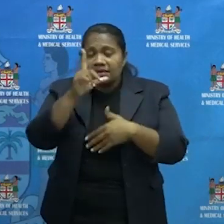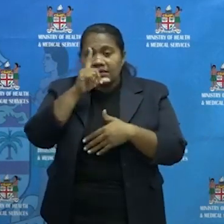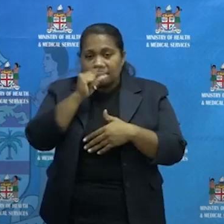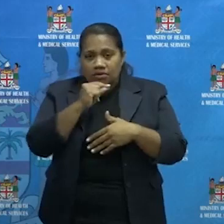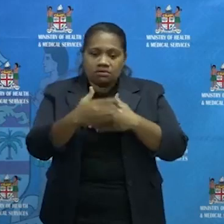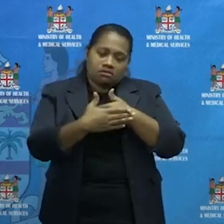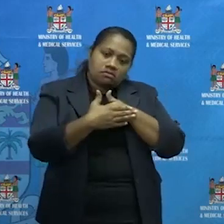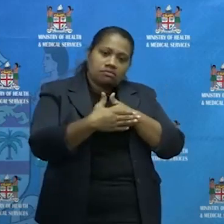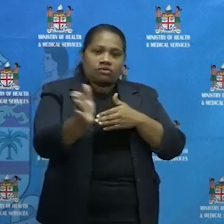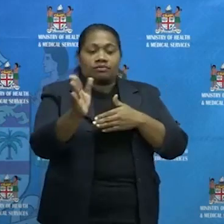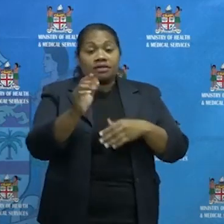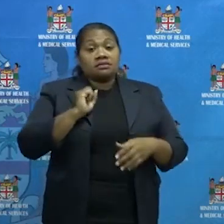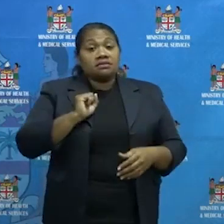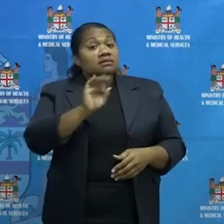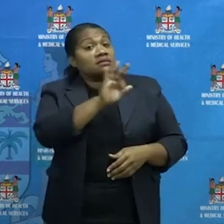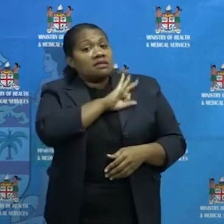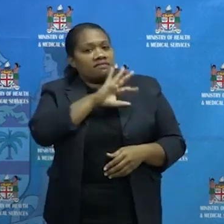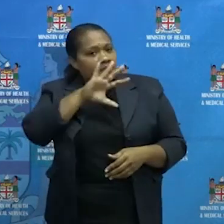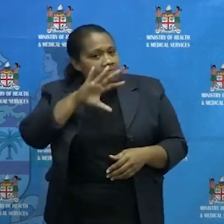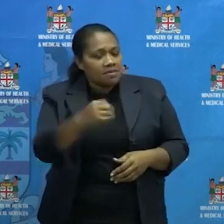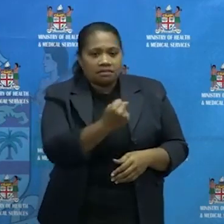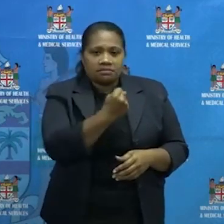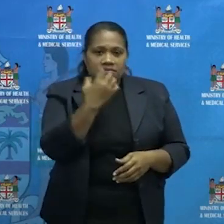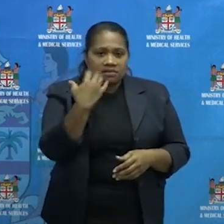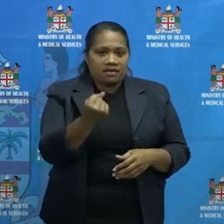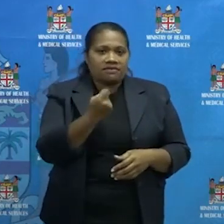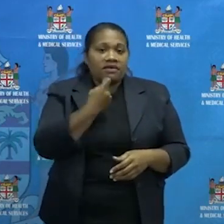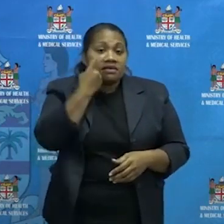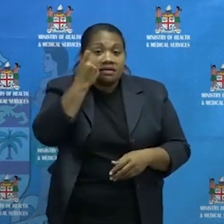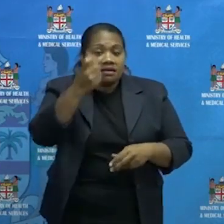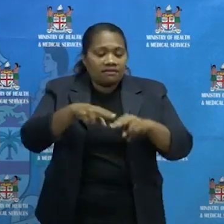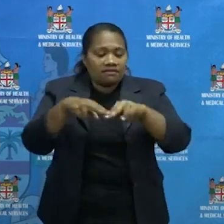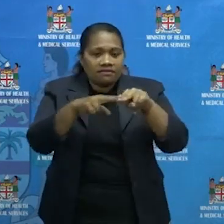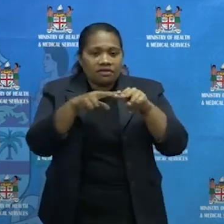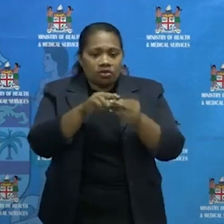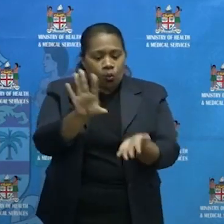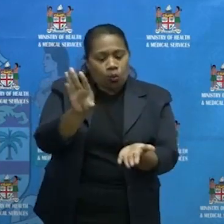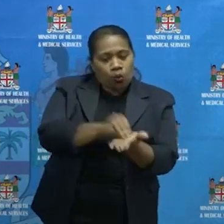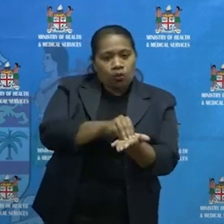Though staff must have the Care Fiji downloaded on their phones.